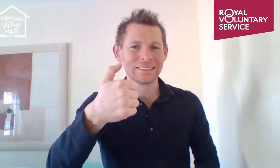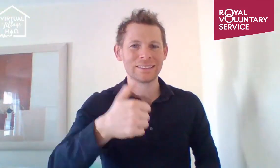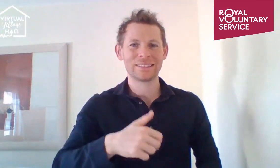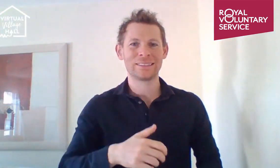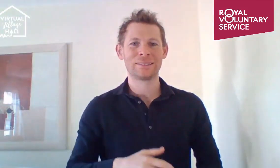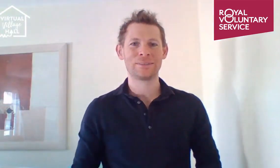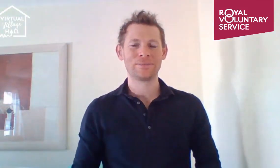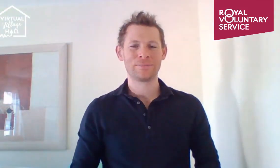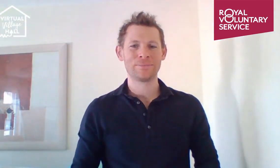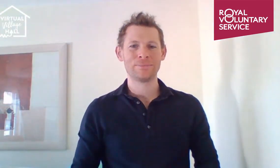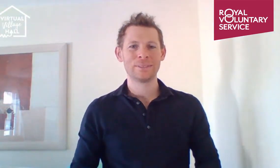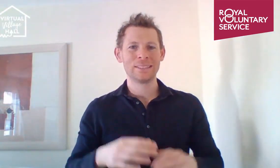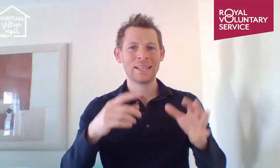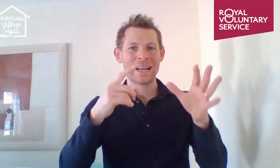Number 6.